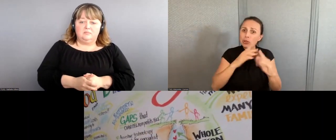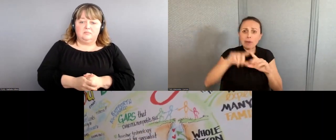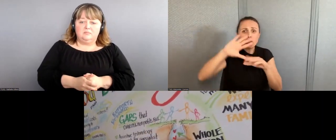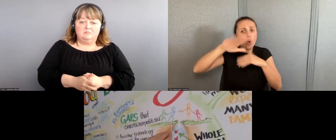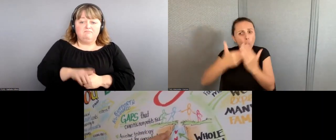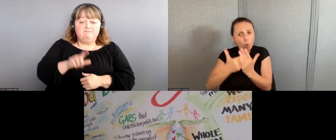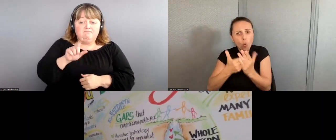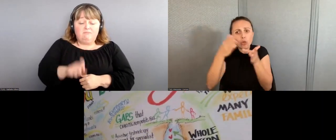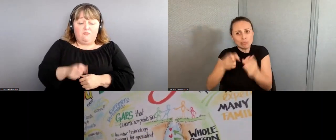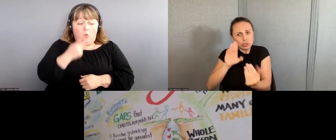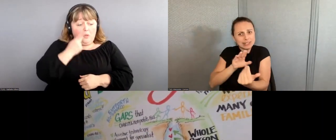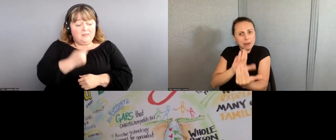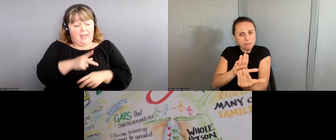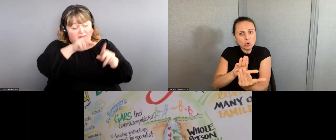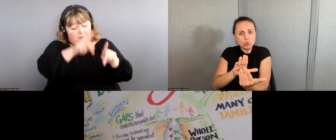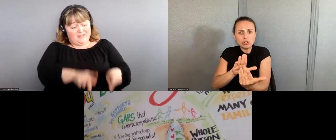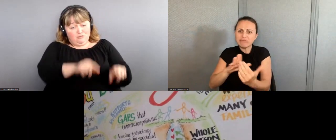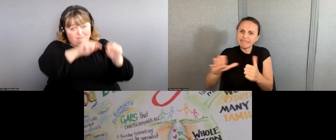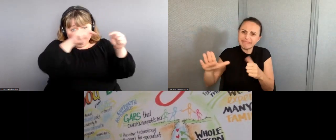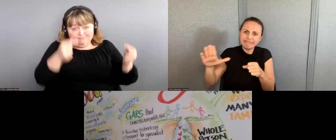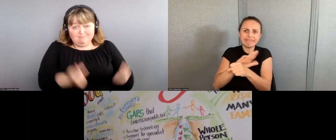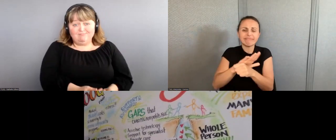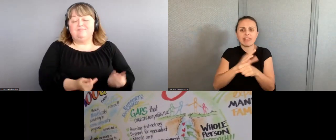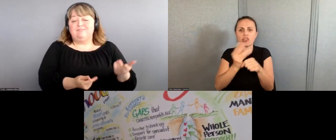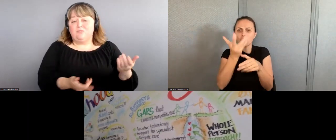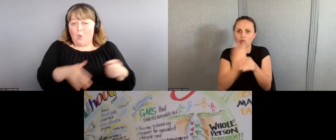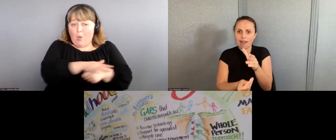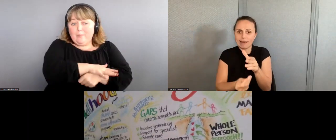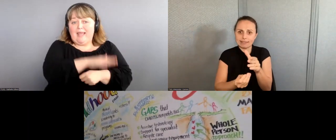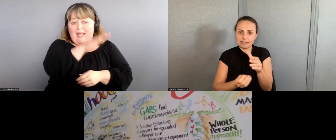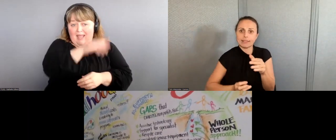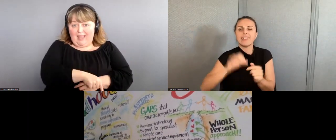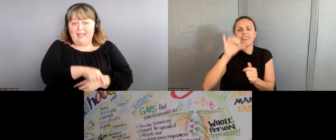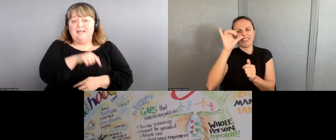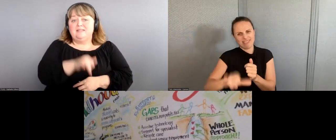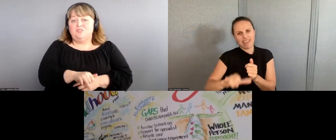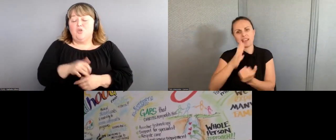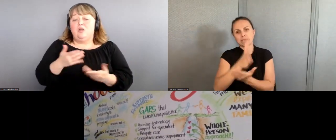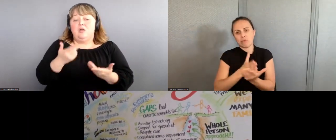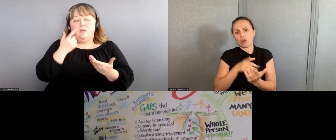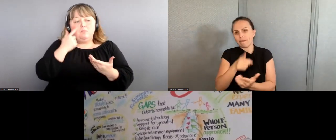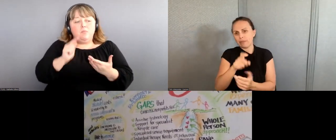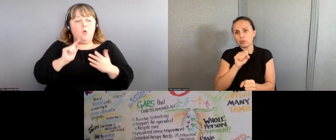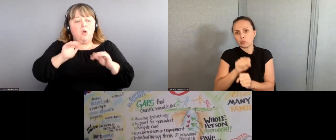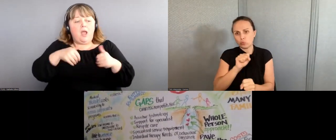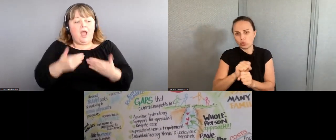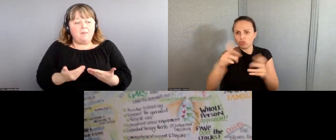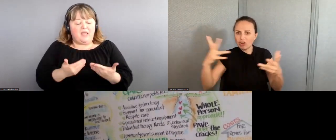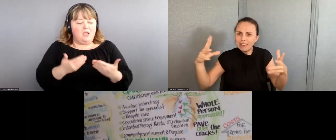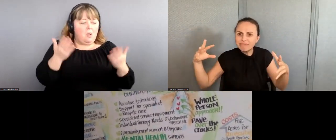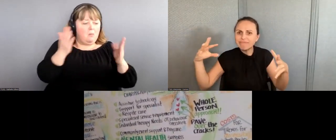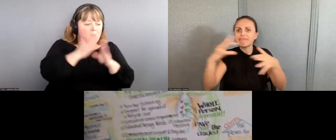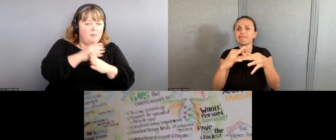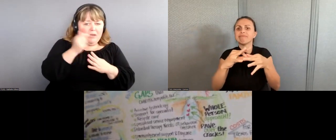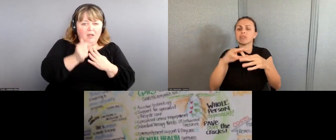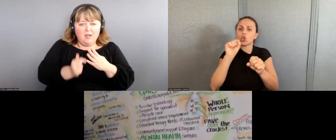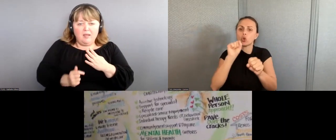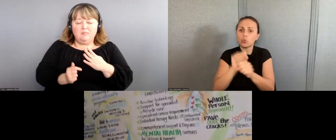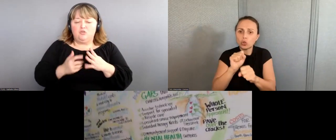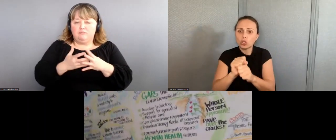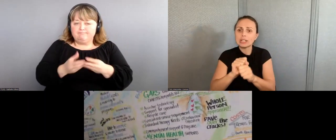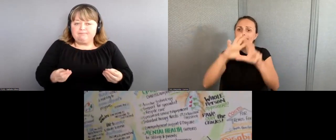approach and paving over these cracks is part of this work of coming together, of working in